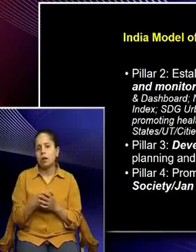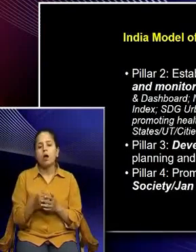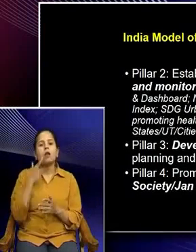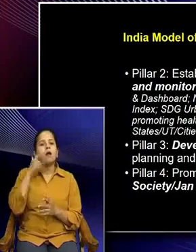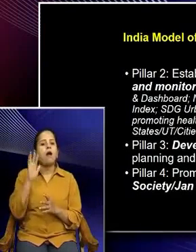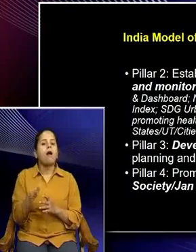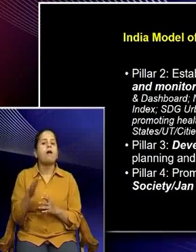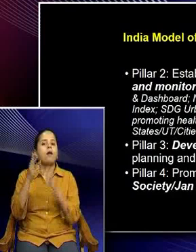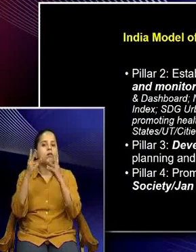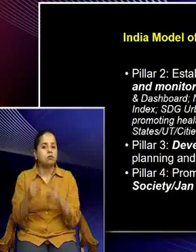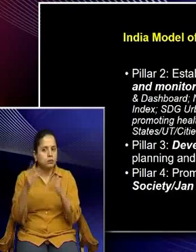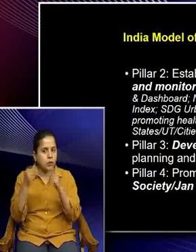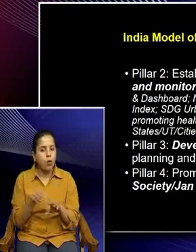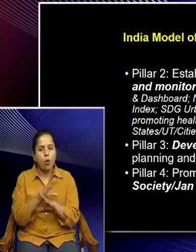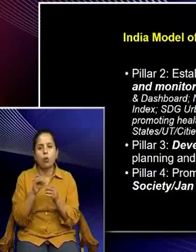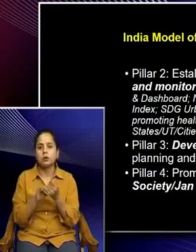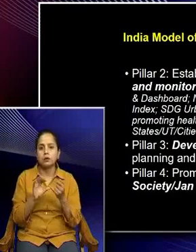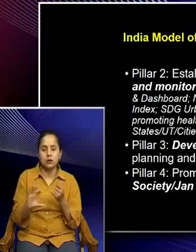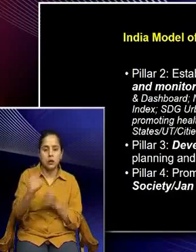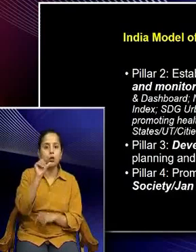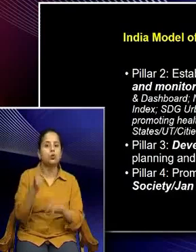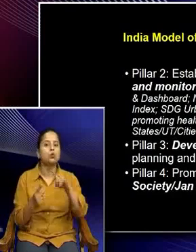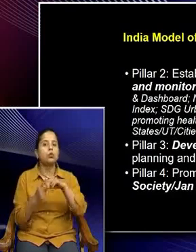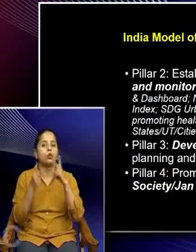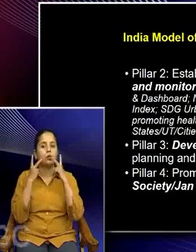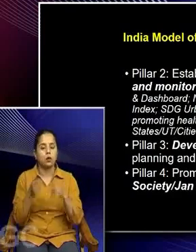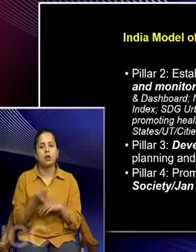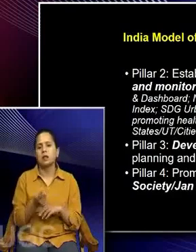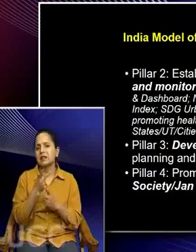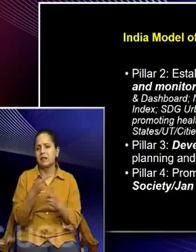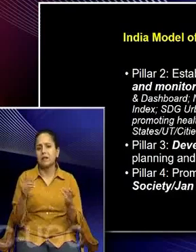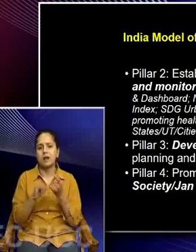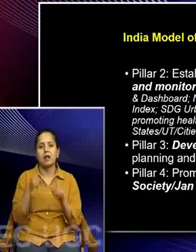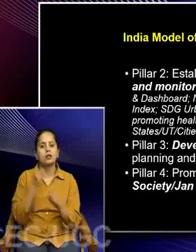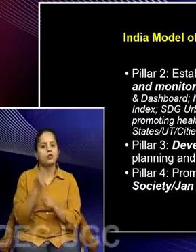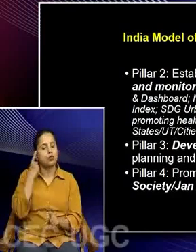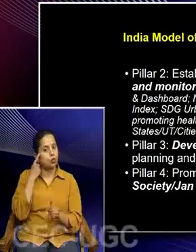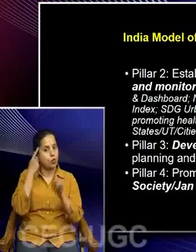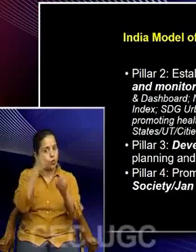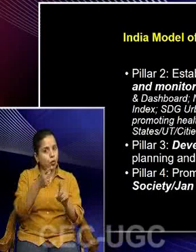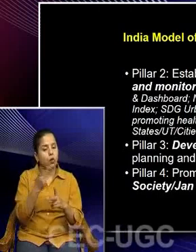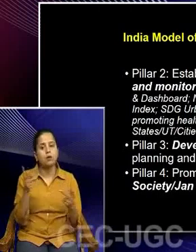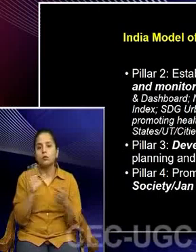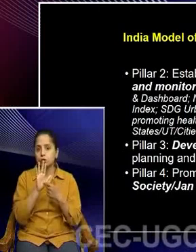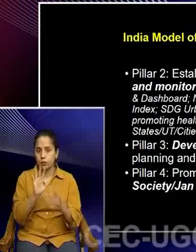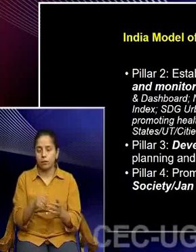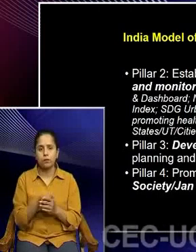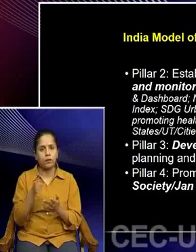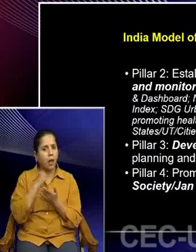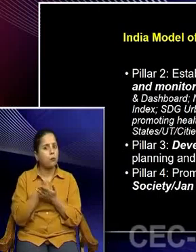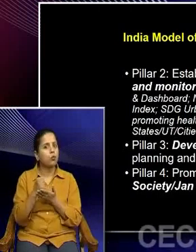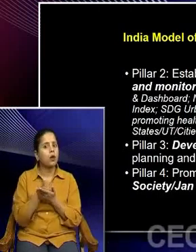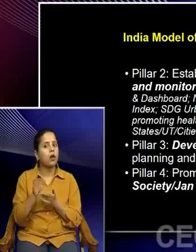measures all the states and union territory on different SDG goals and indicators, and this practice has